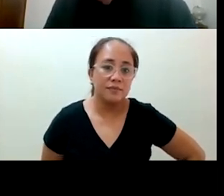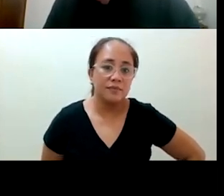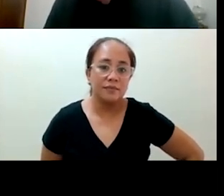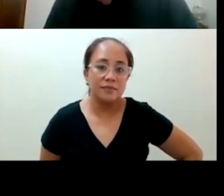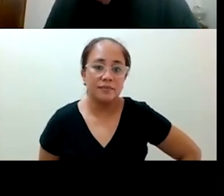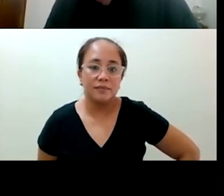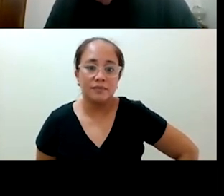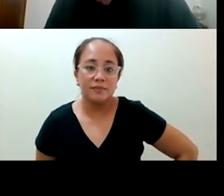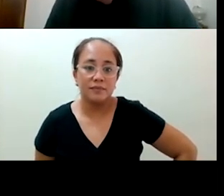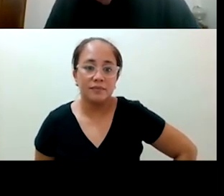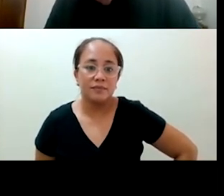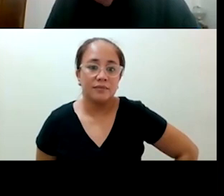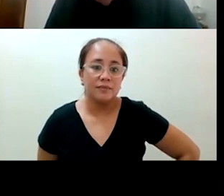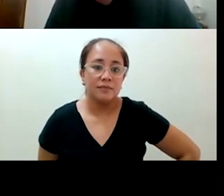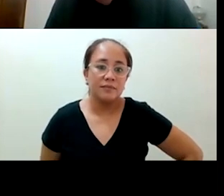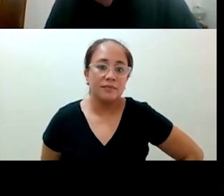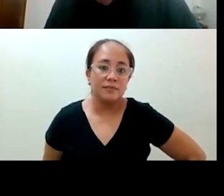sweet I sop, see. Mm-hmm.